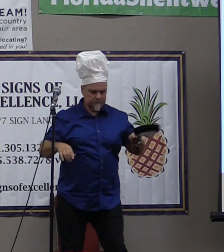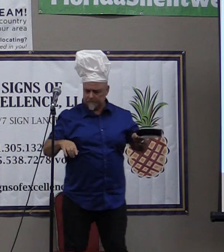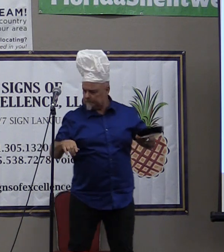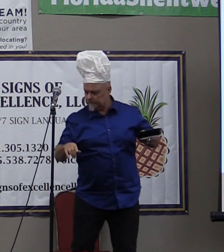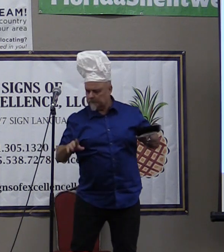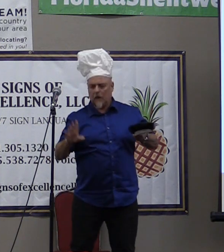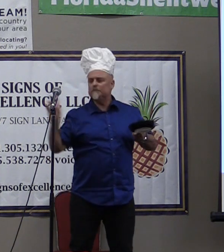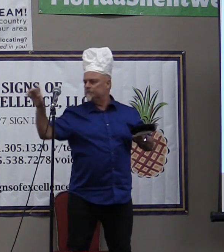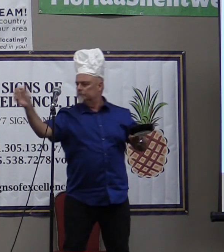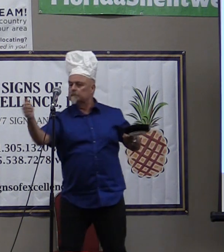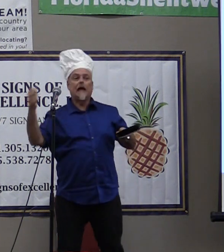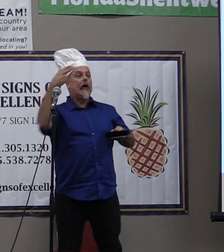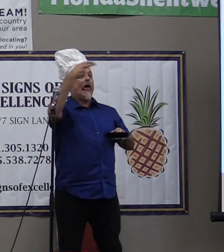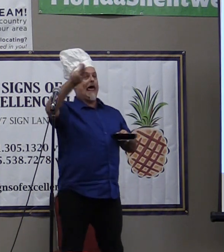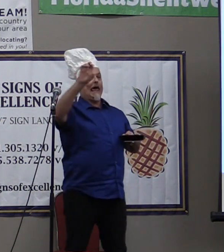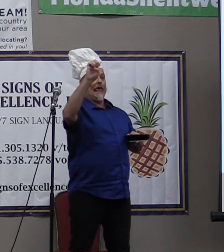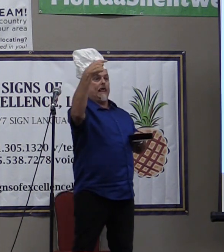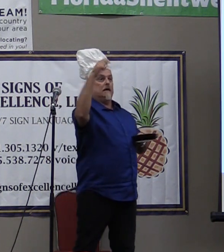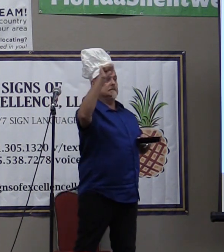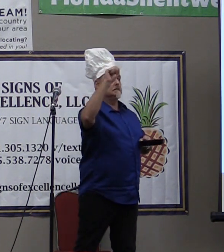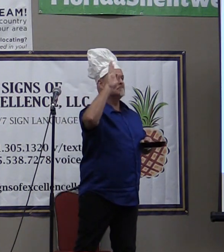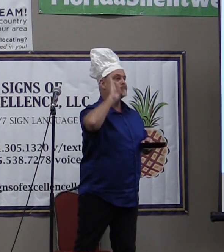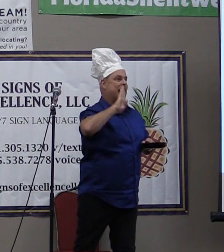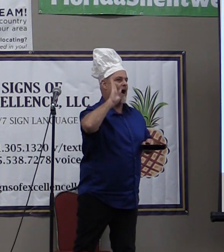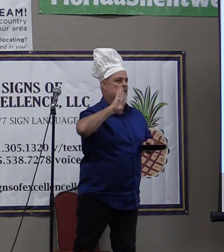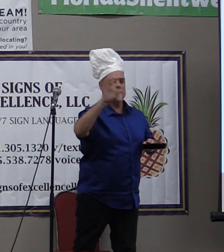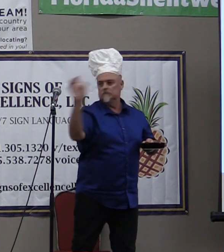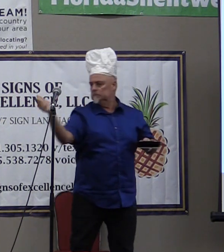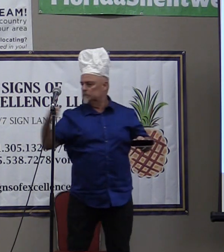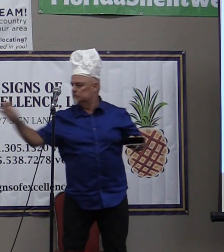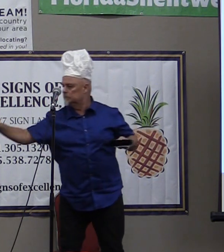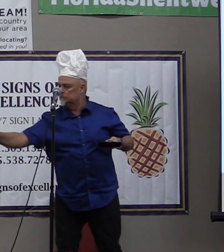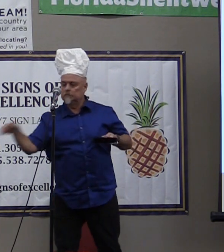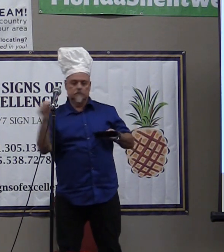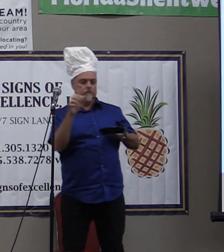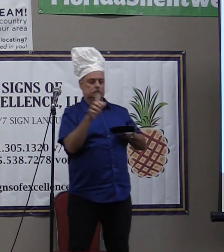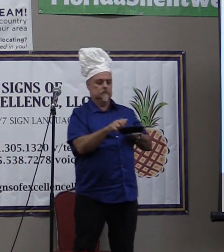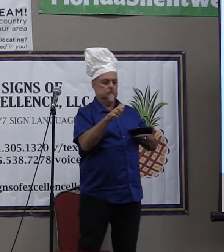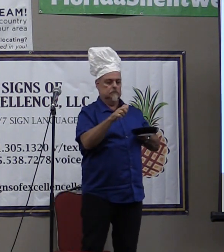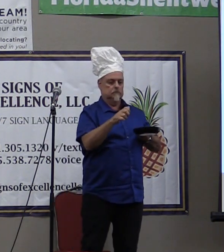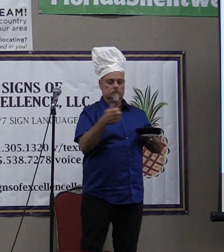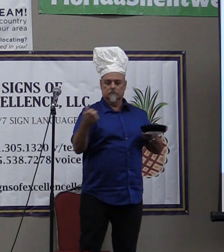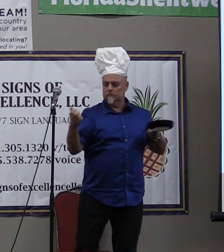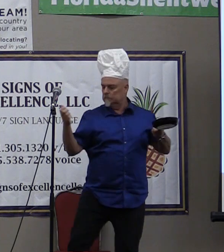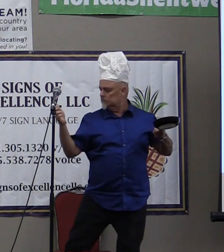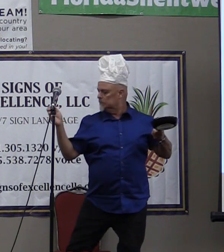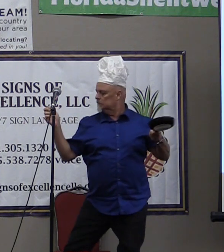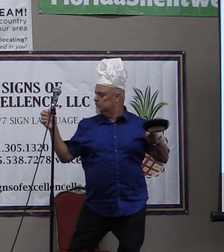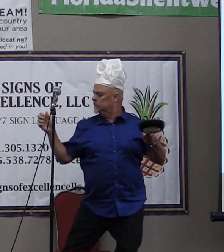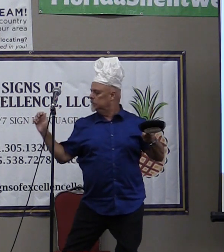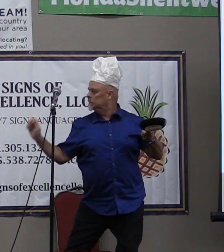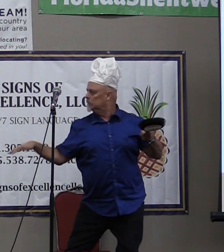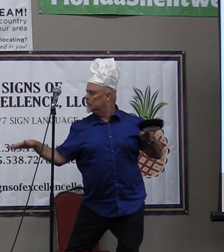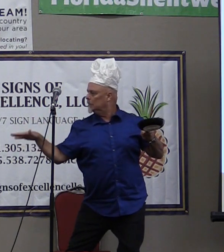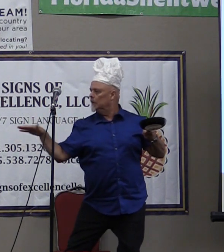we're shifting around the pan. And, oh yeah. The brown hen eggs, crack